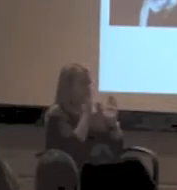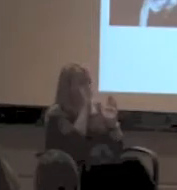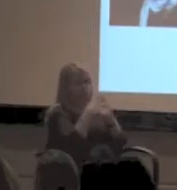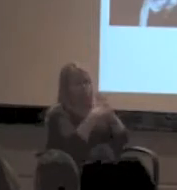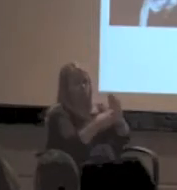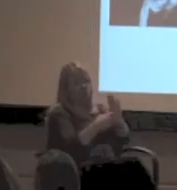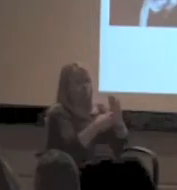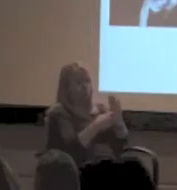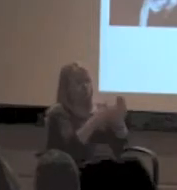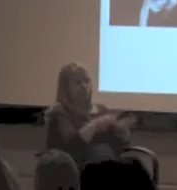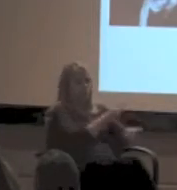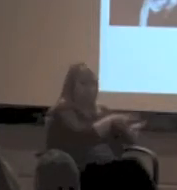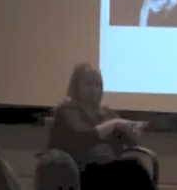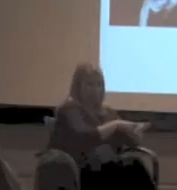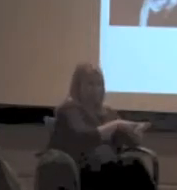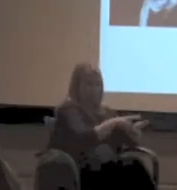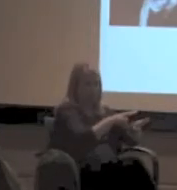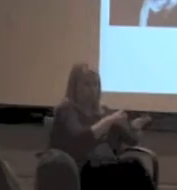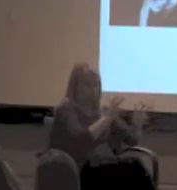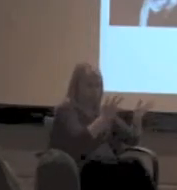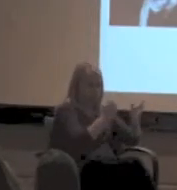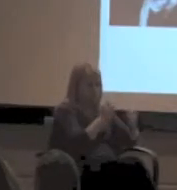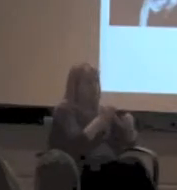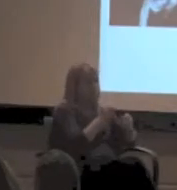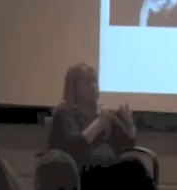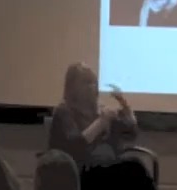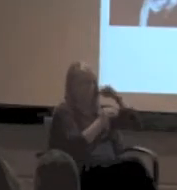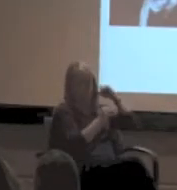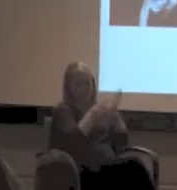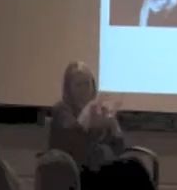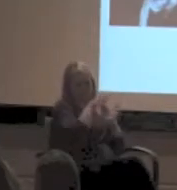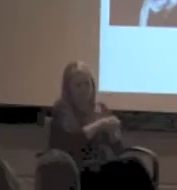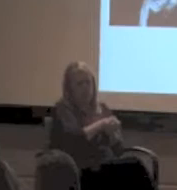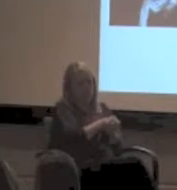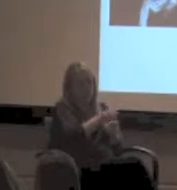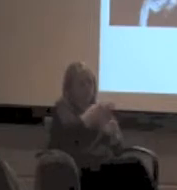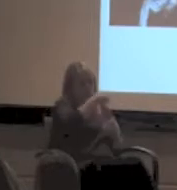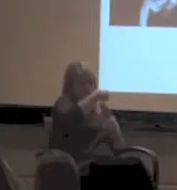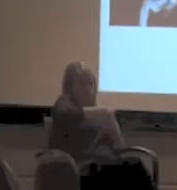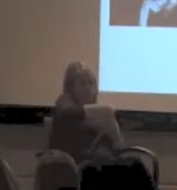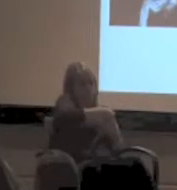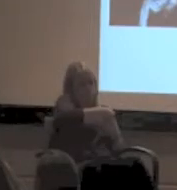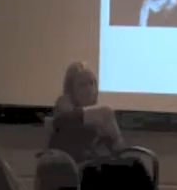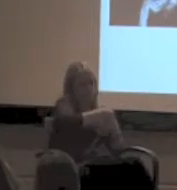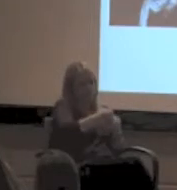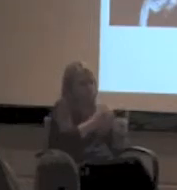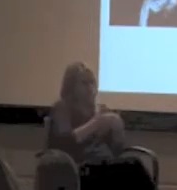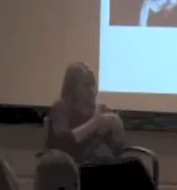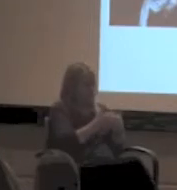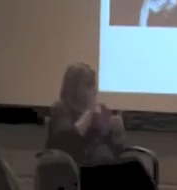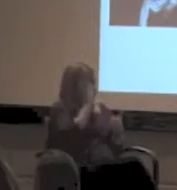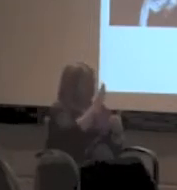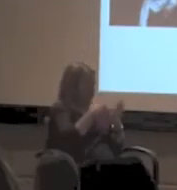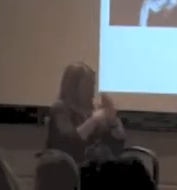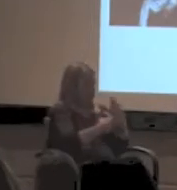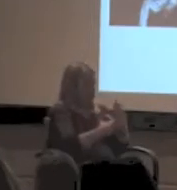classical presentation and then the real one. So brainstem compression. So babies are most common to present with